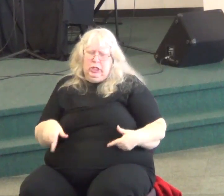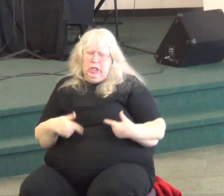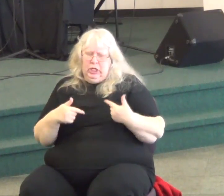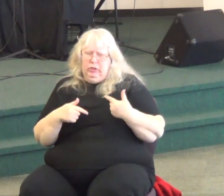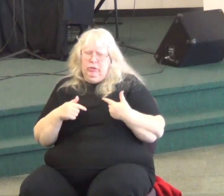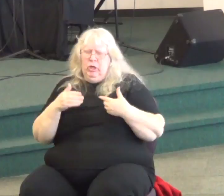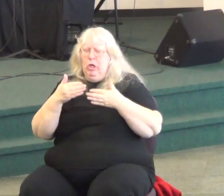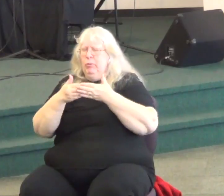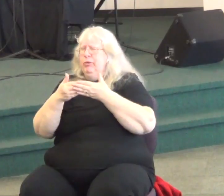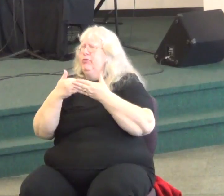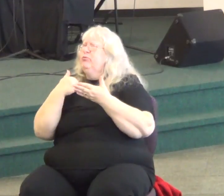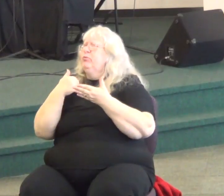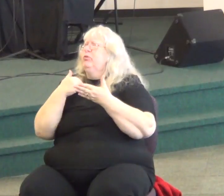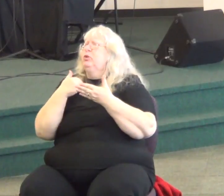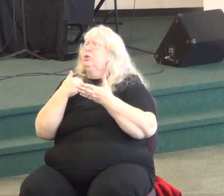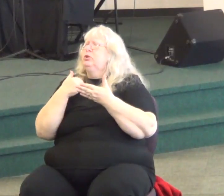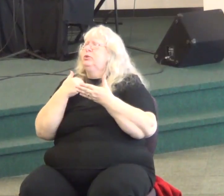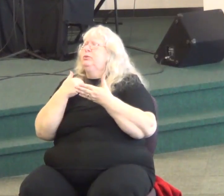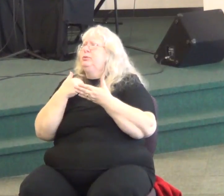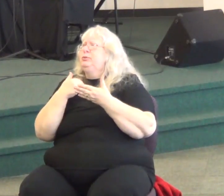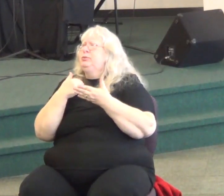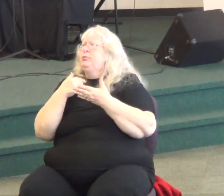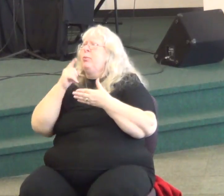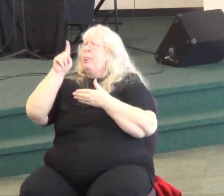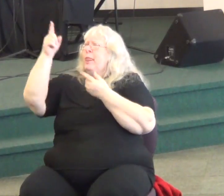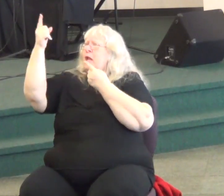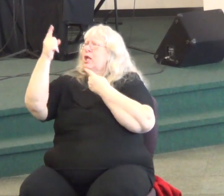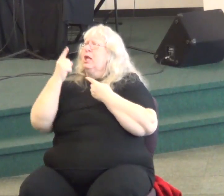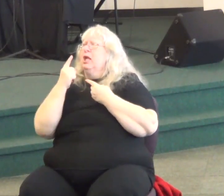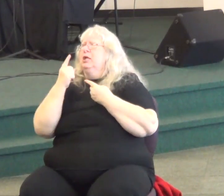so expected that day to see you riding in on.